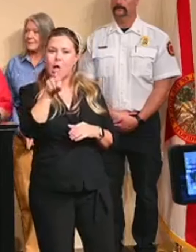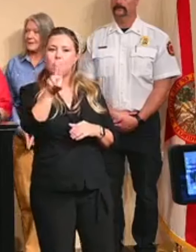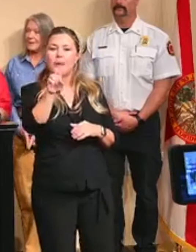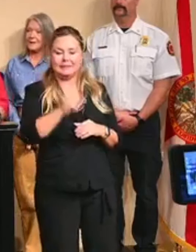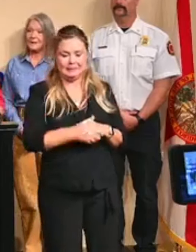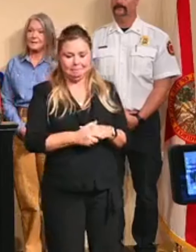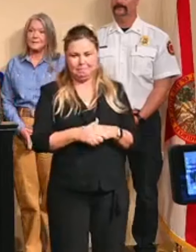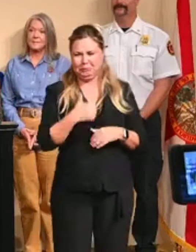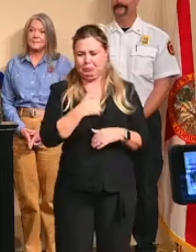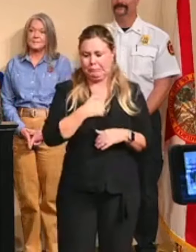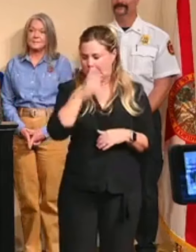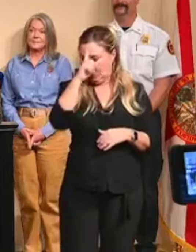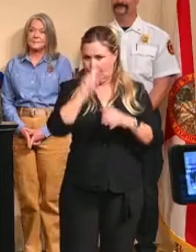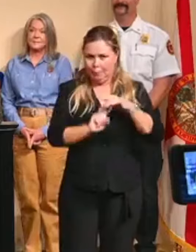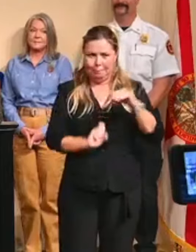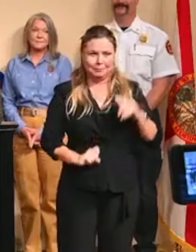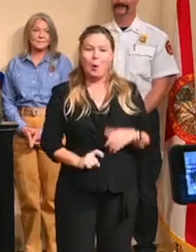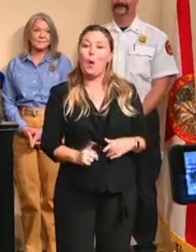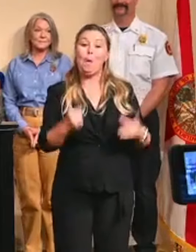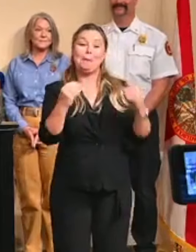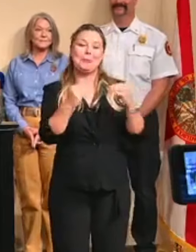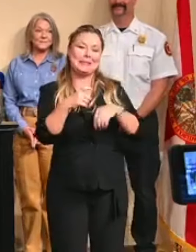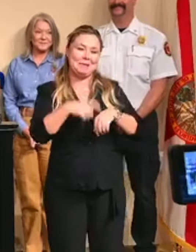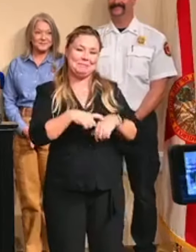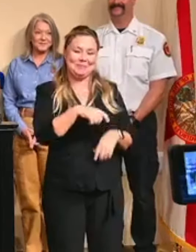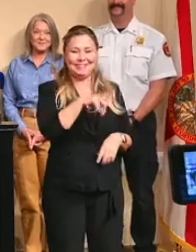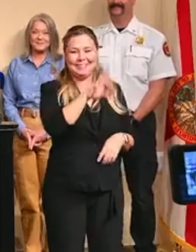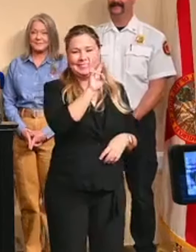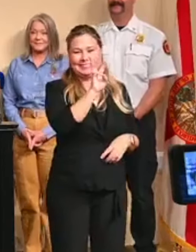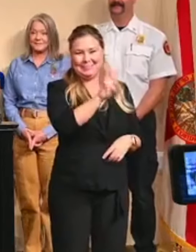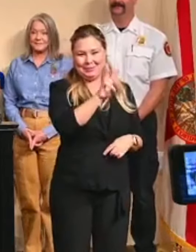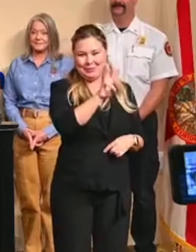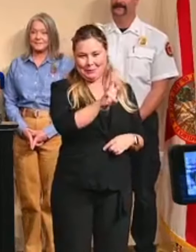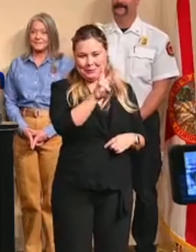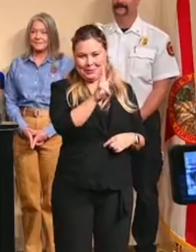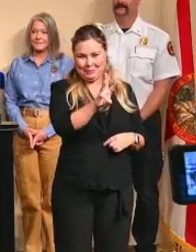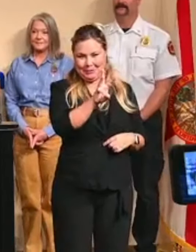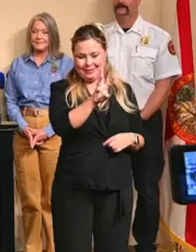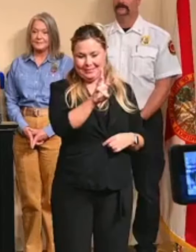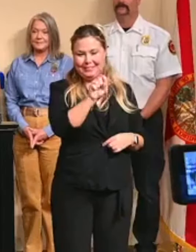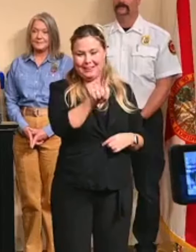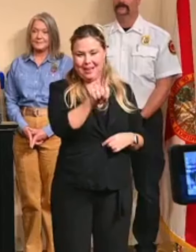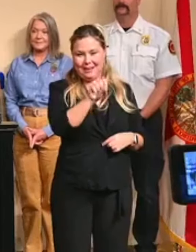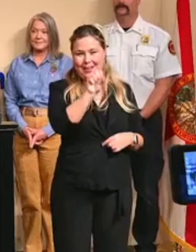sjcfl.us. Sorry. One more time. Yes, it's the